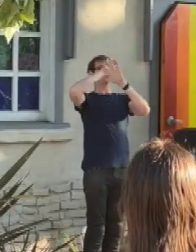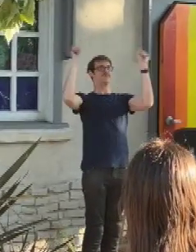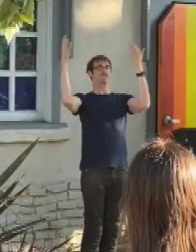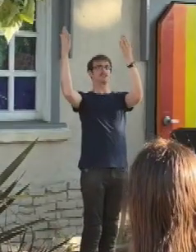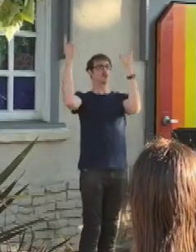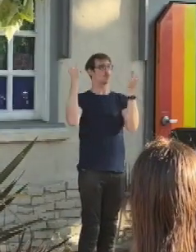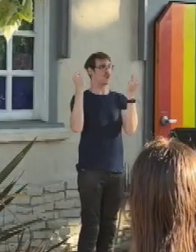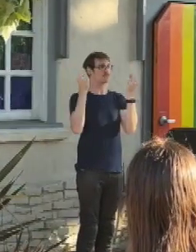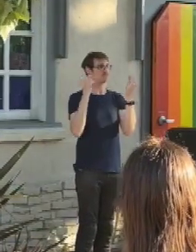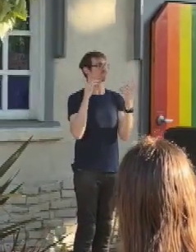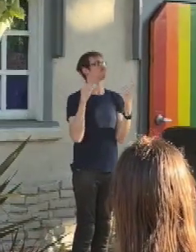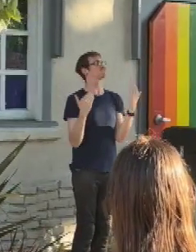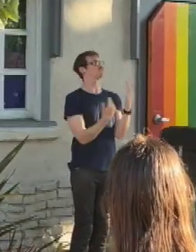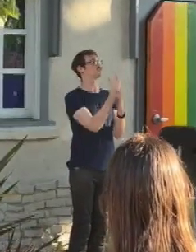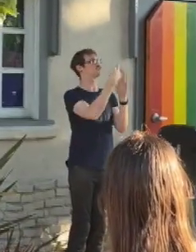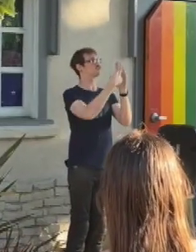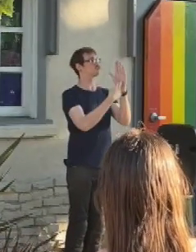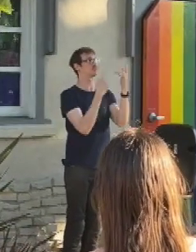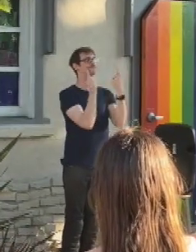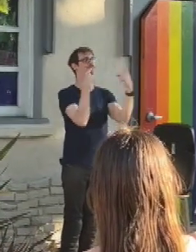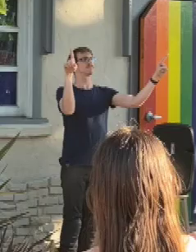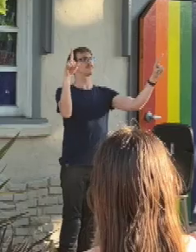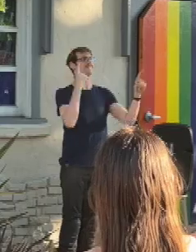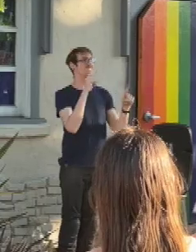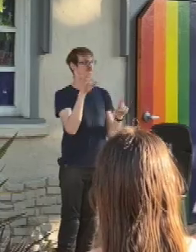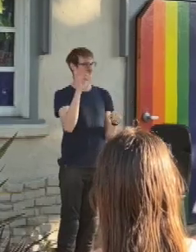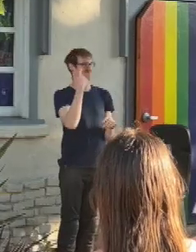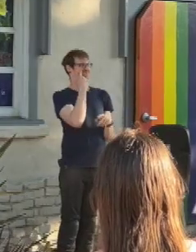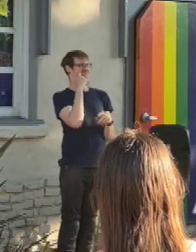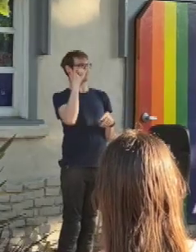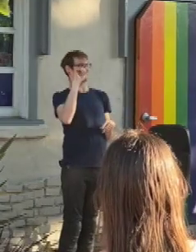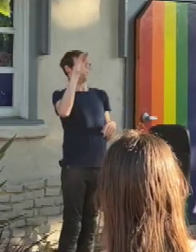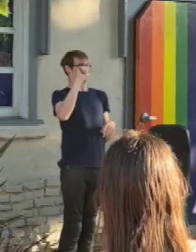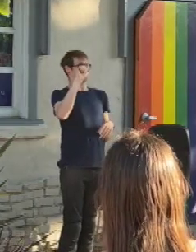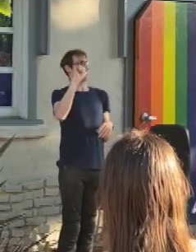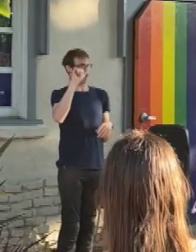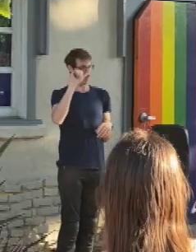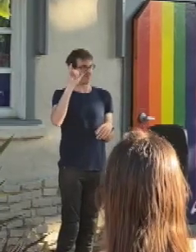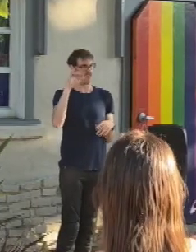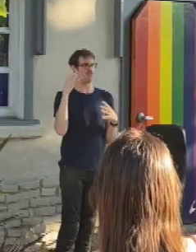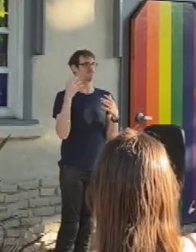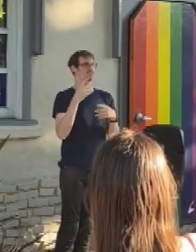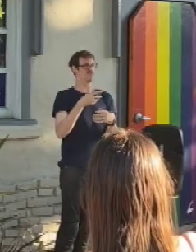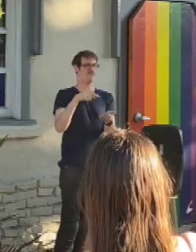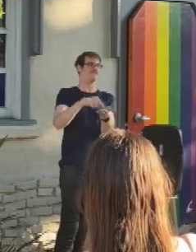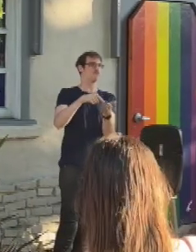A new ruling for the Affordable Care Act. Thank you so fucking much.